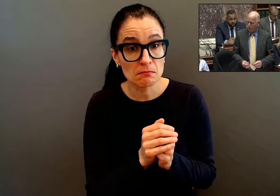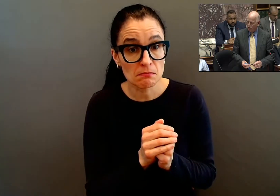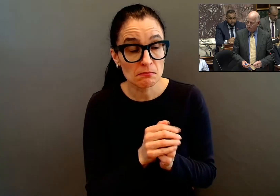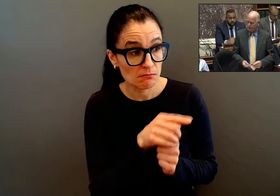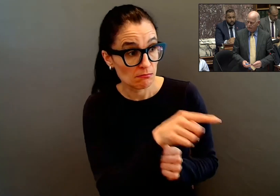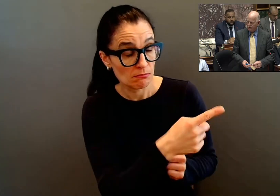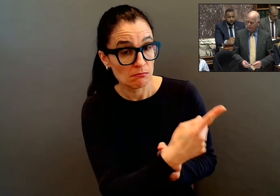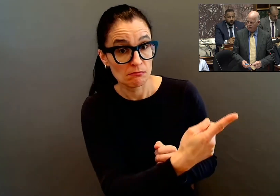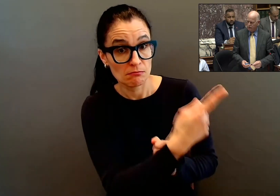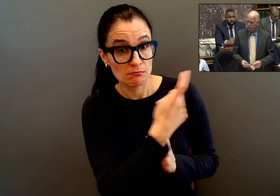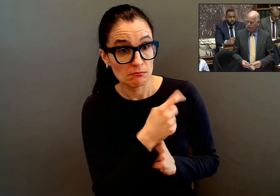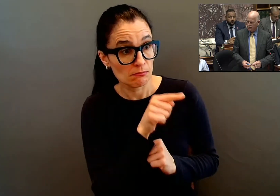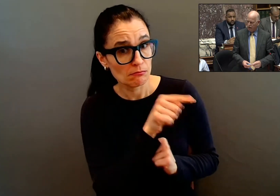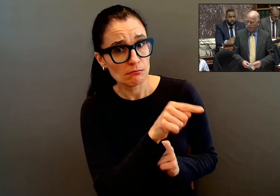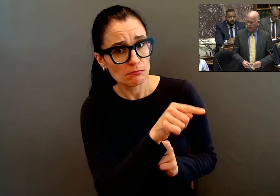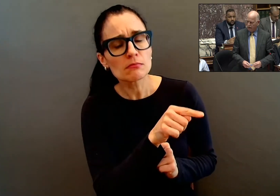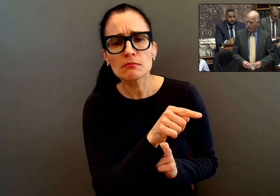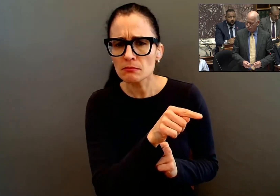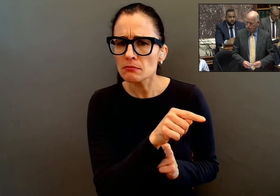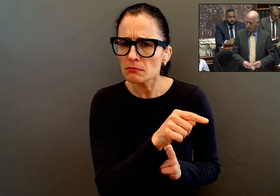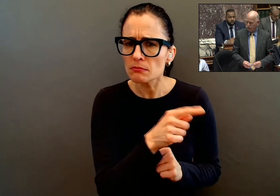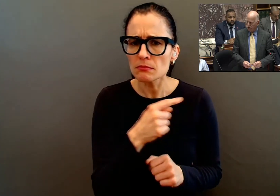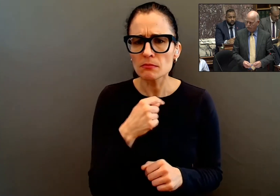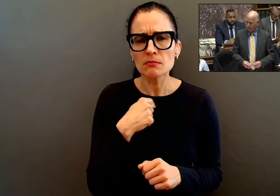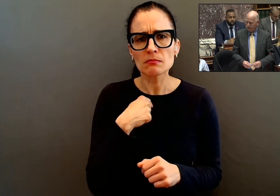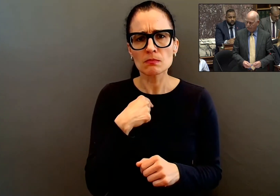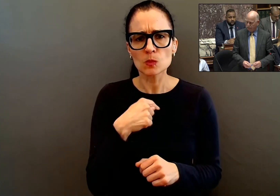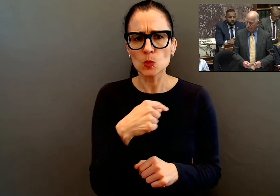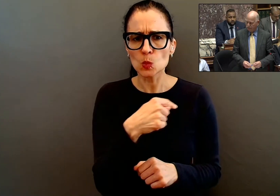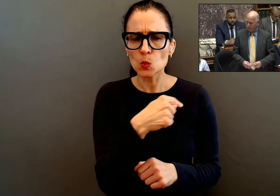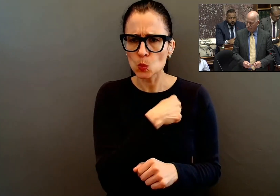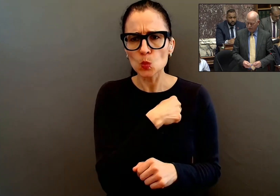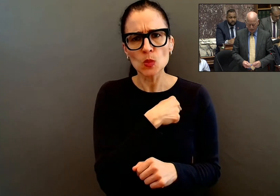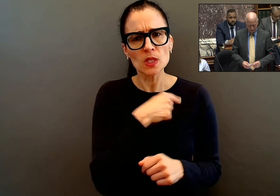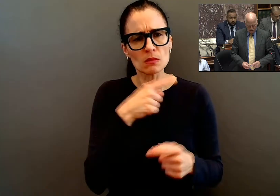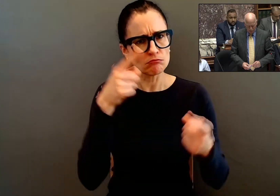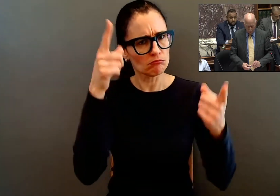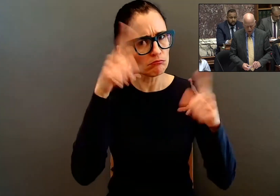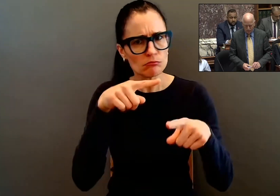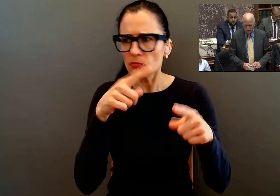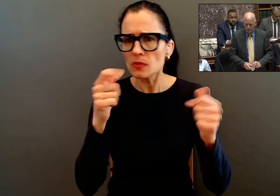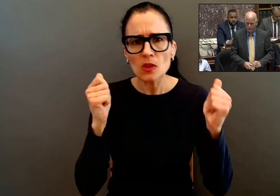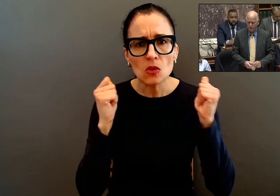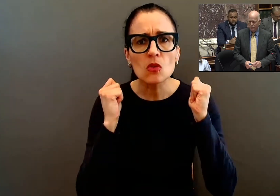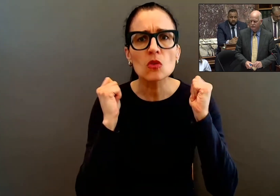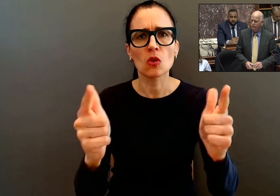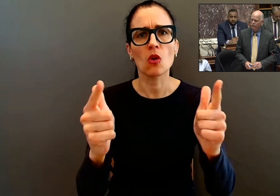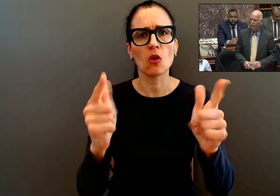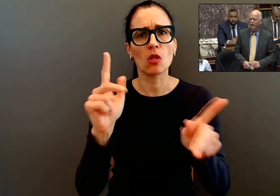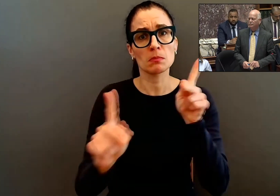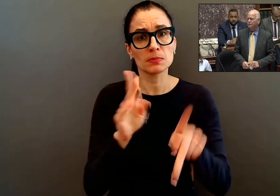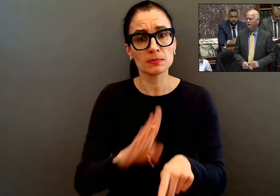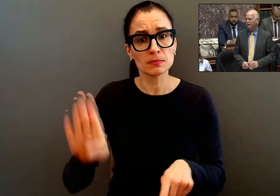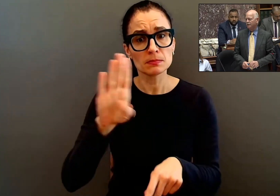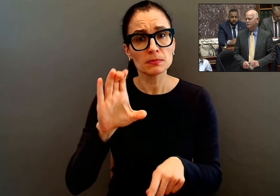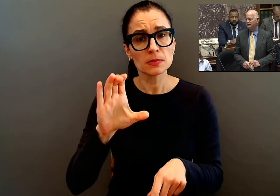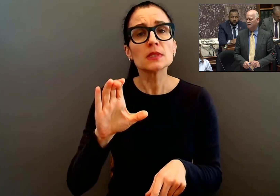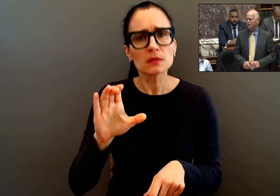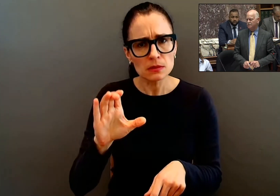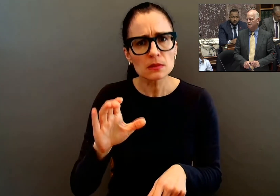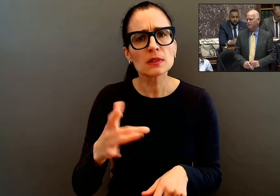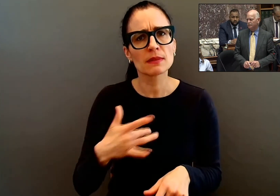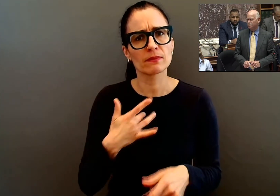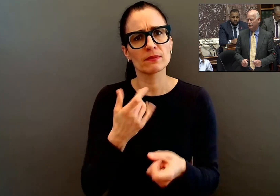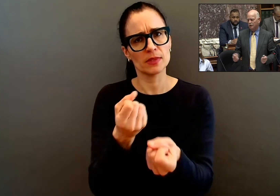believe that all citizens in British Columbia should feel safe. As a matter of fact, the incidence of crimes against